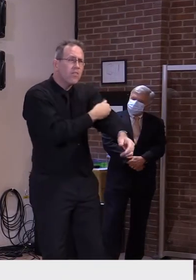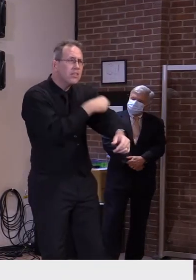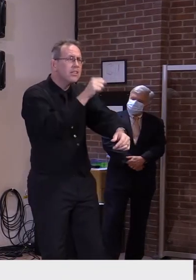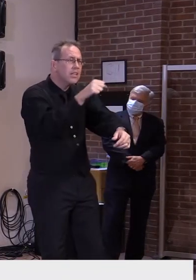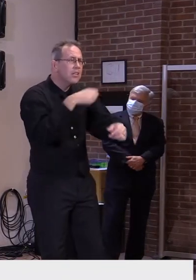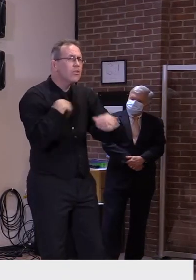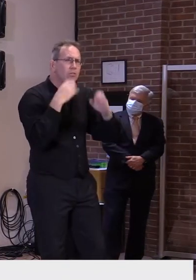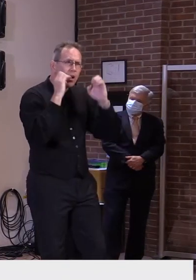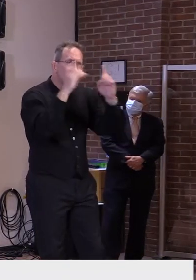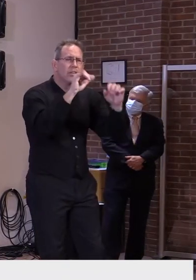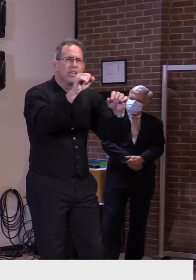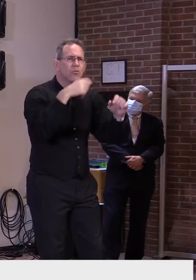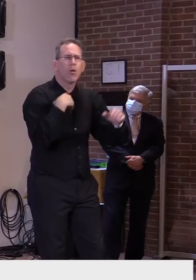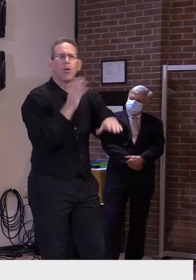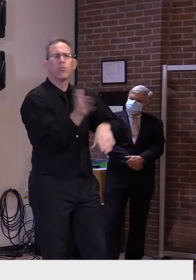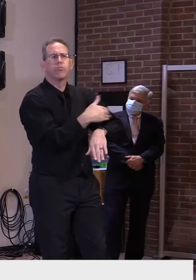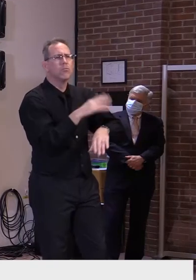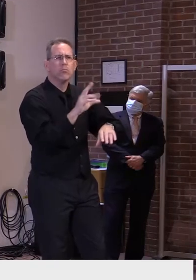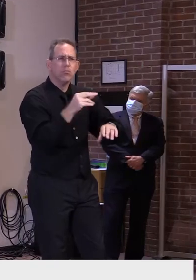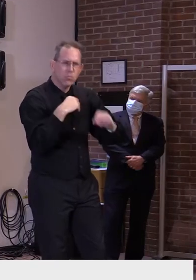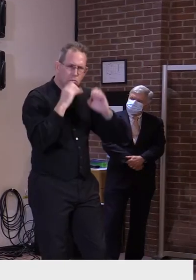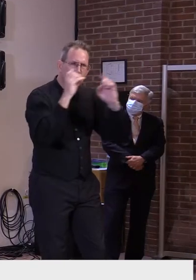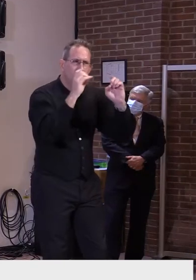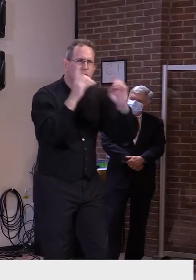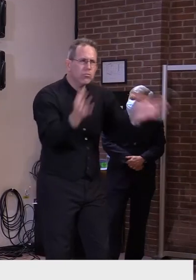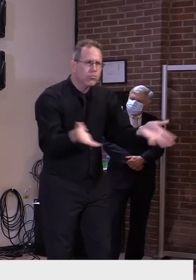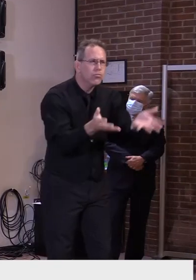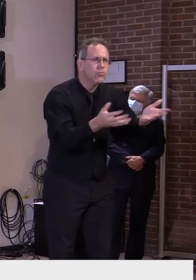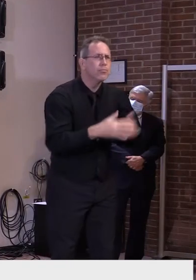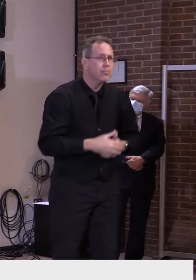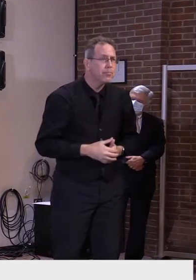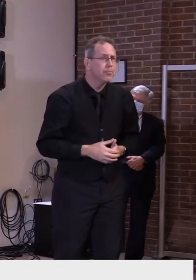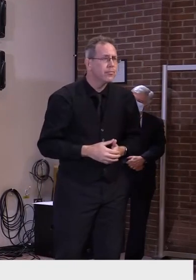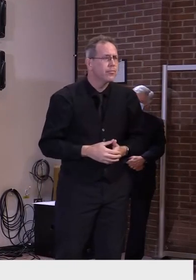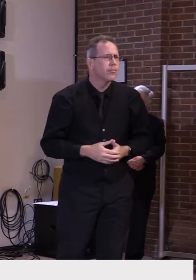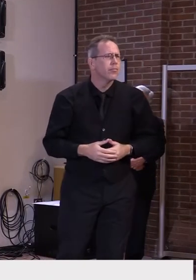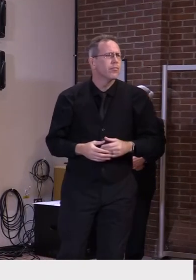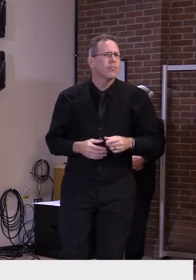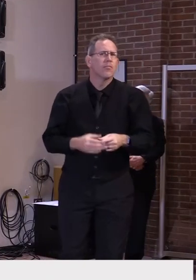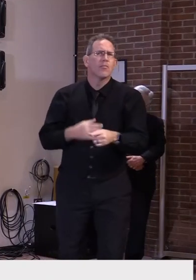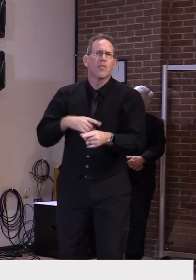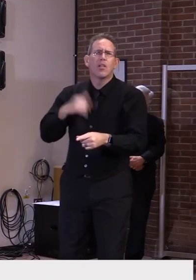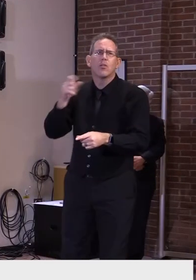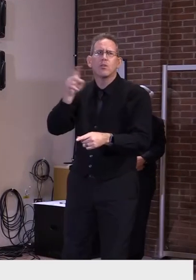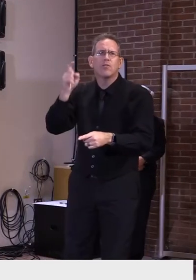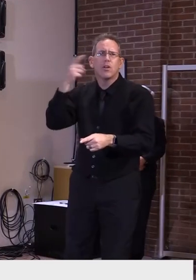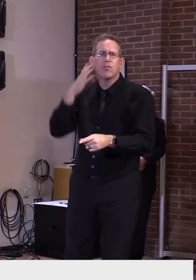Okay, thanks. Governor Scott, I was just wondering if you could weigh in